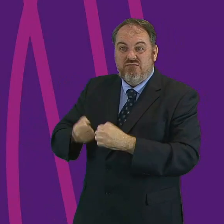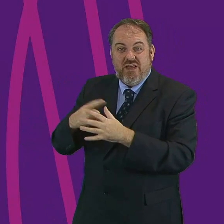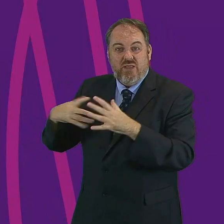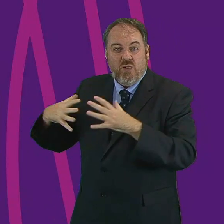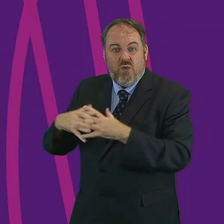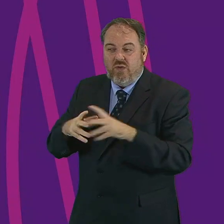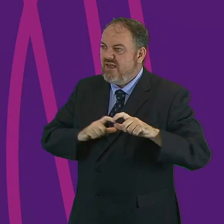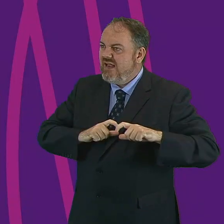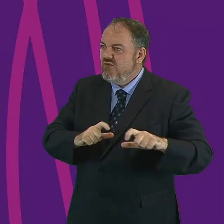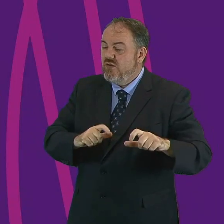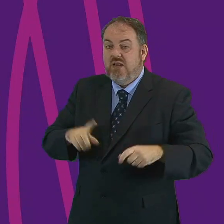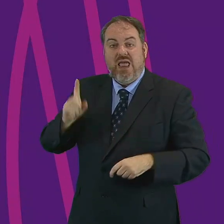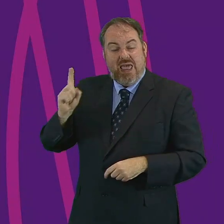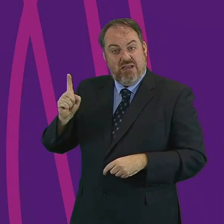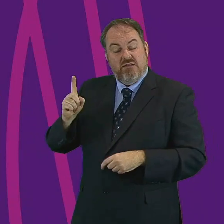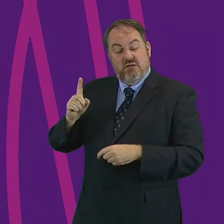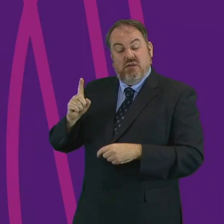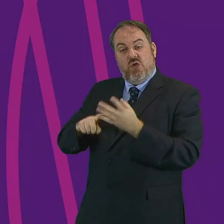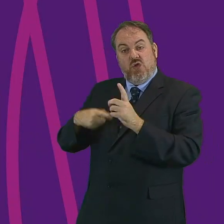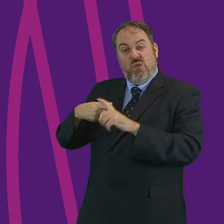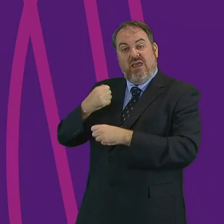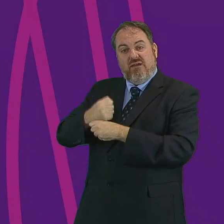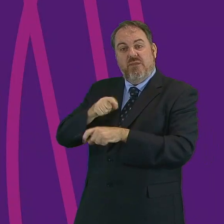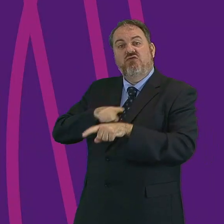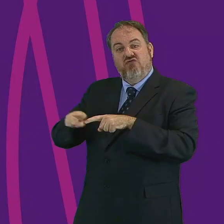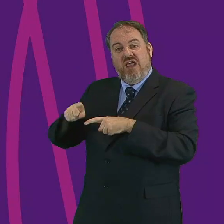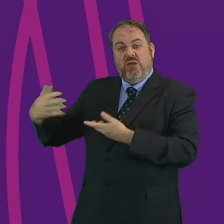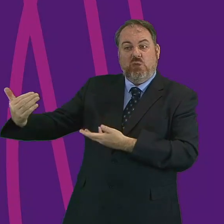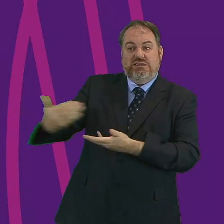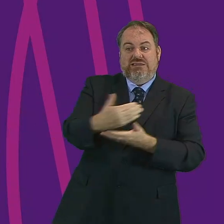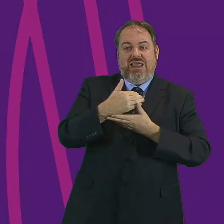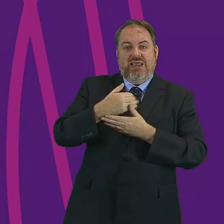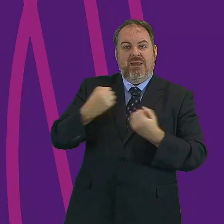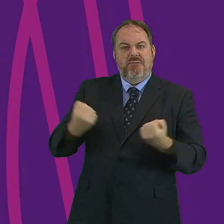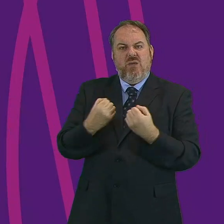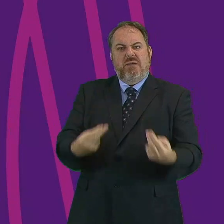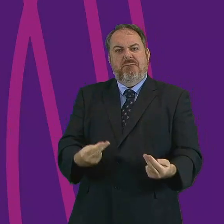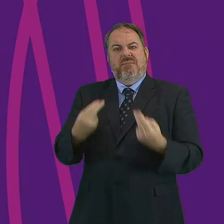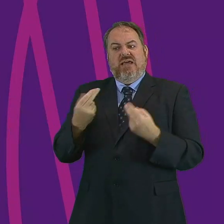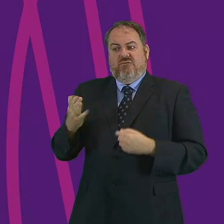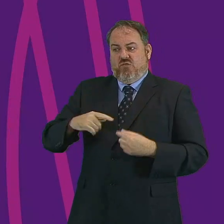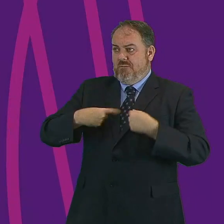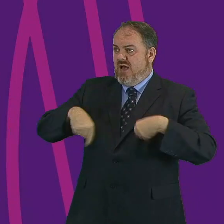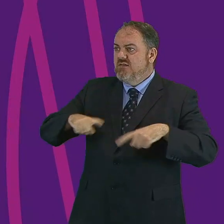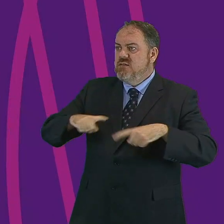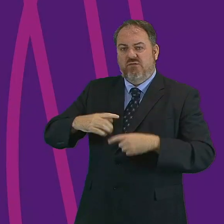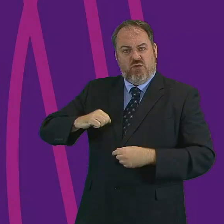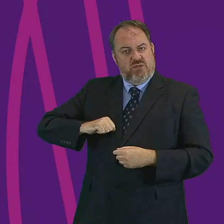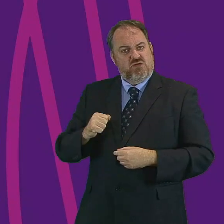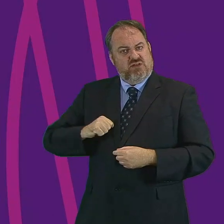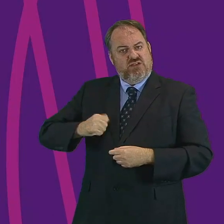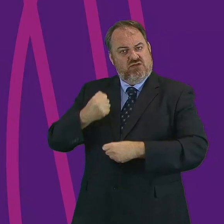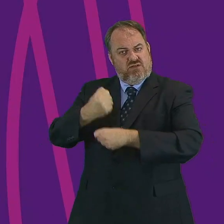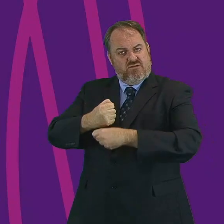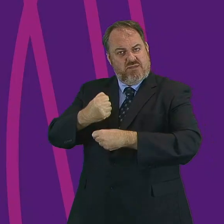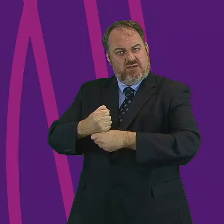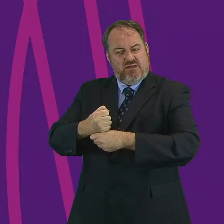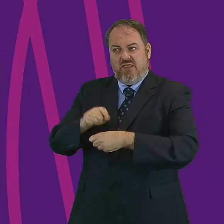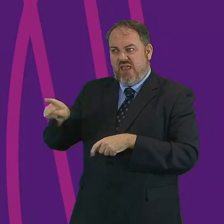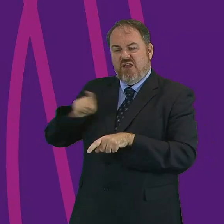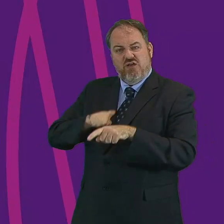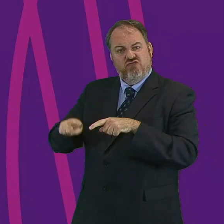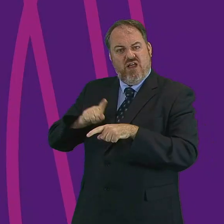Thank you. Does the First Minister share my concern that the UK Government's blatant power grab masquerading as the Internal Market